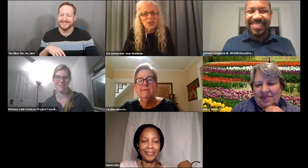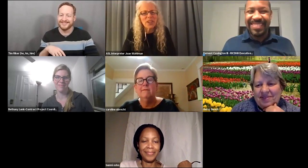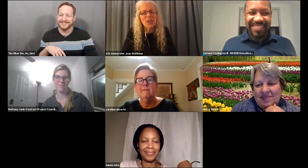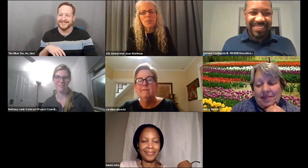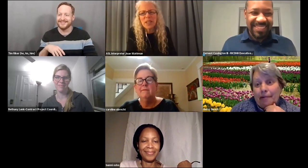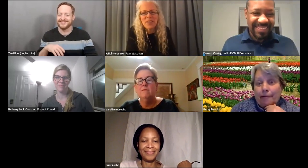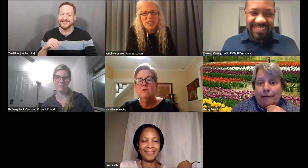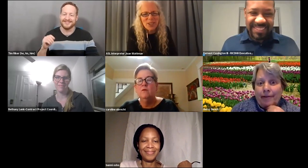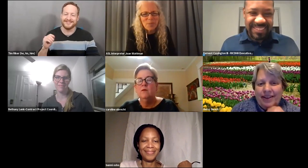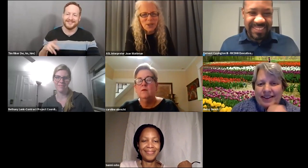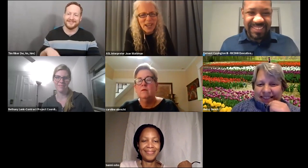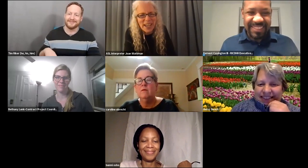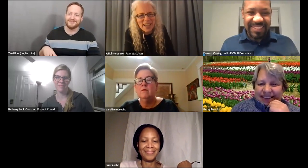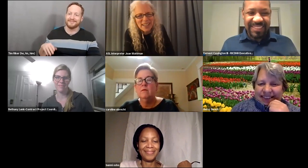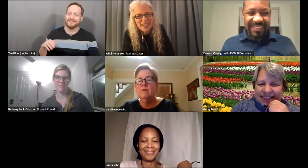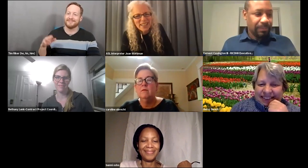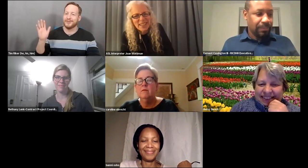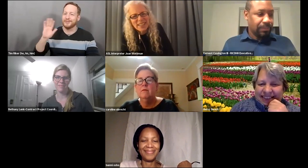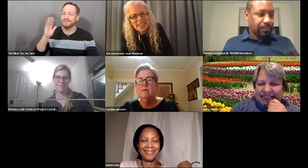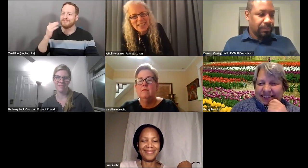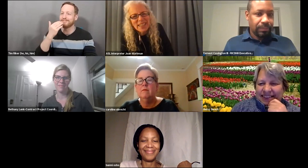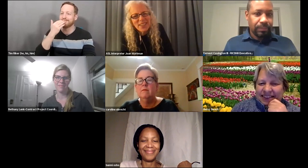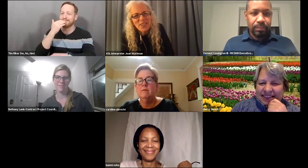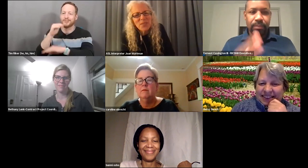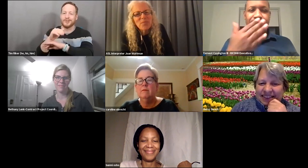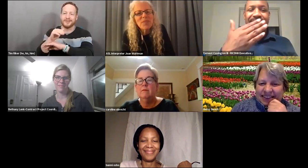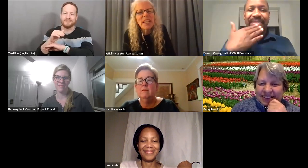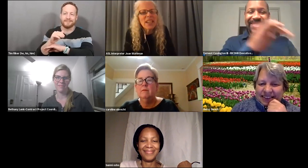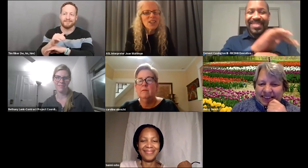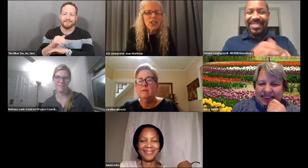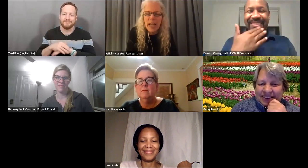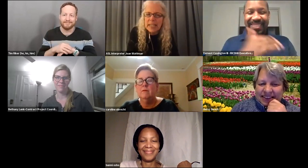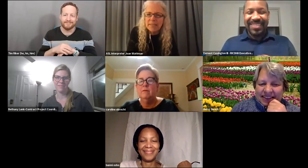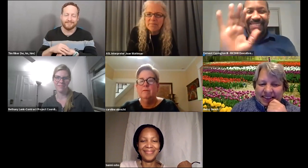they're going to open their videos, but okay. Take care. Good night.